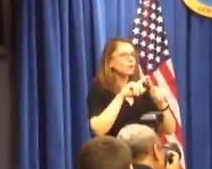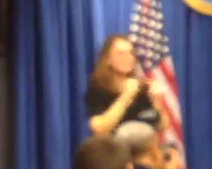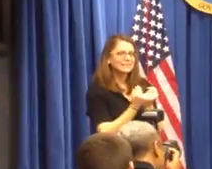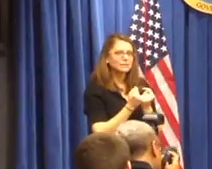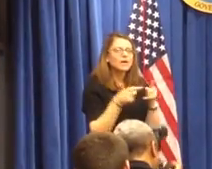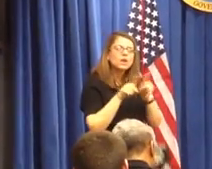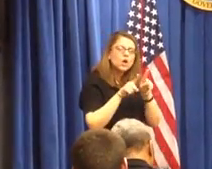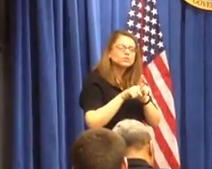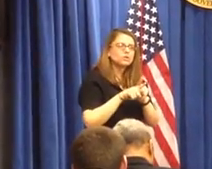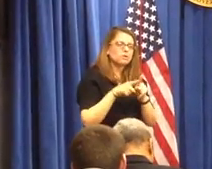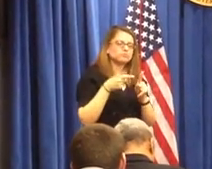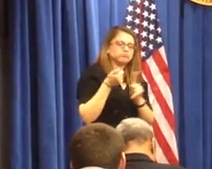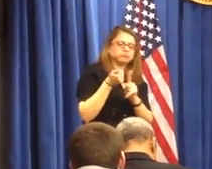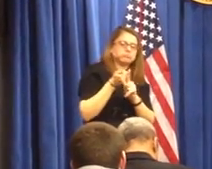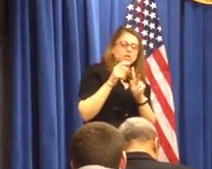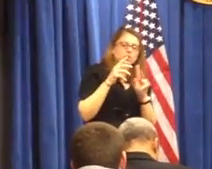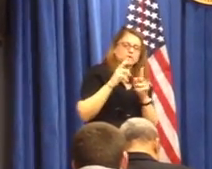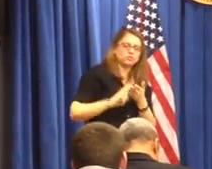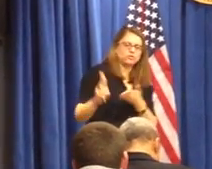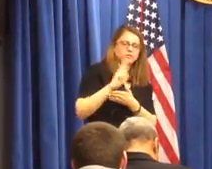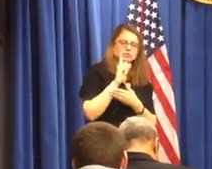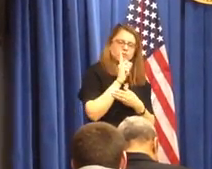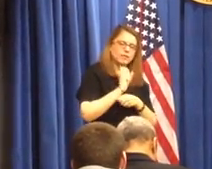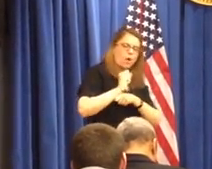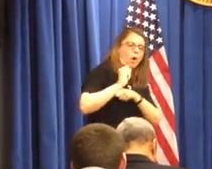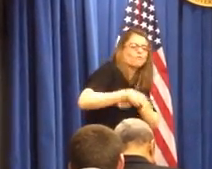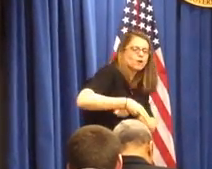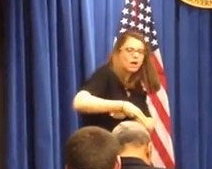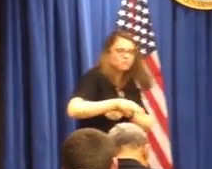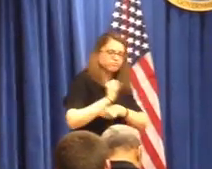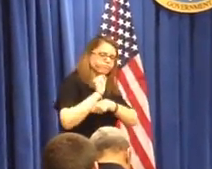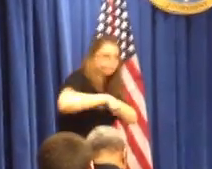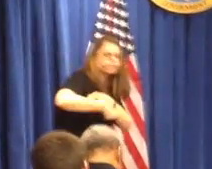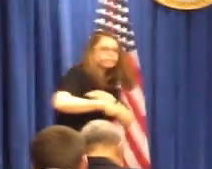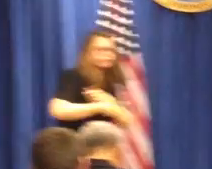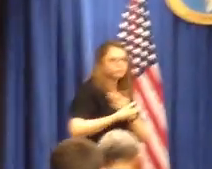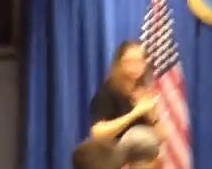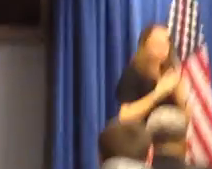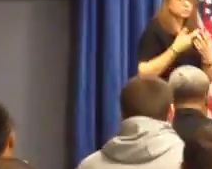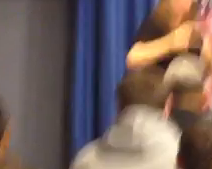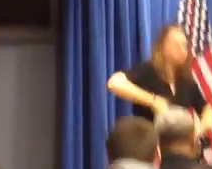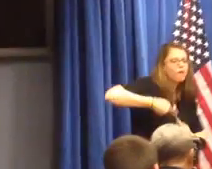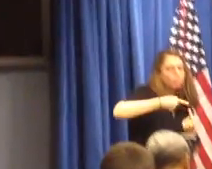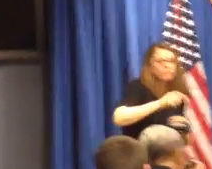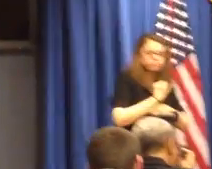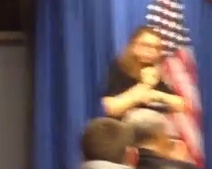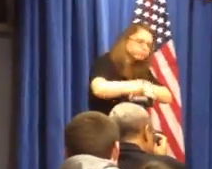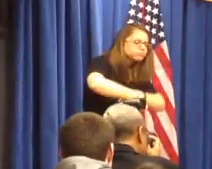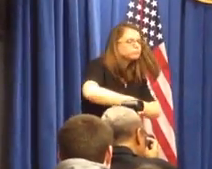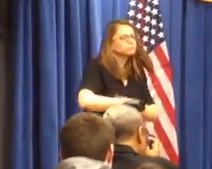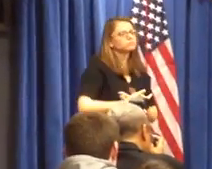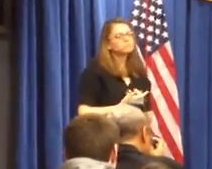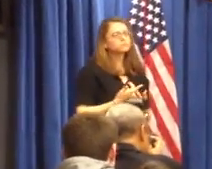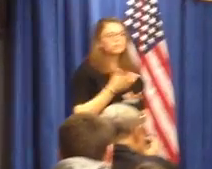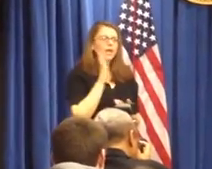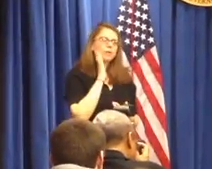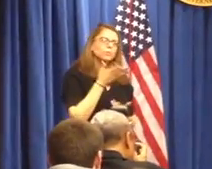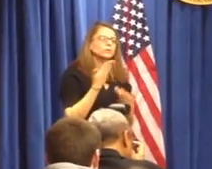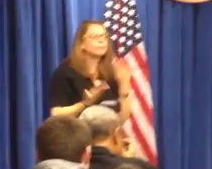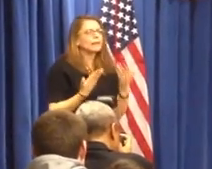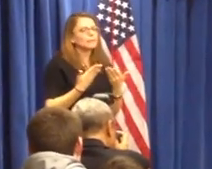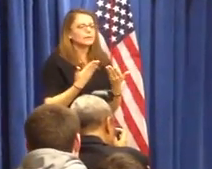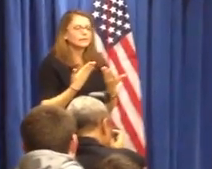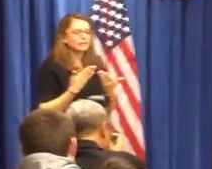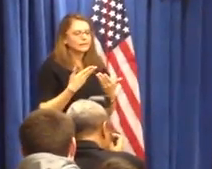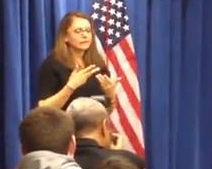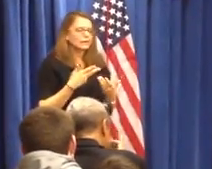really overcomes odds, overcomes difficulties that would perhaps bring down, some